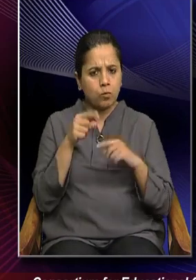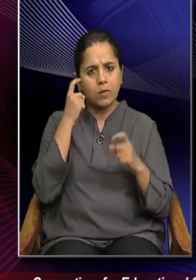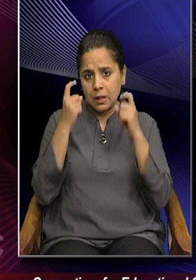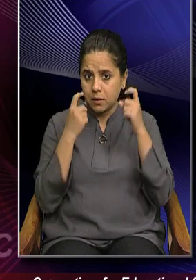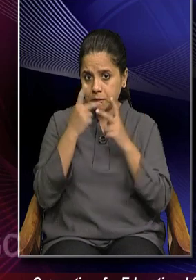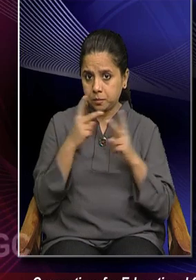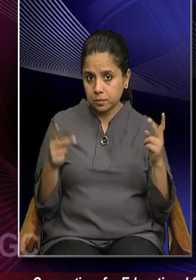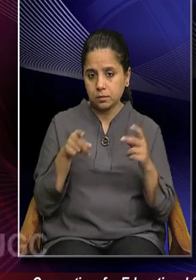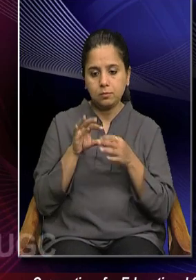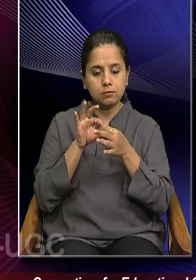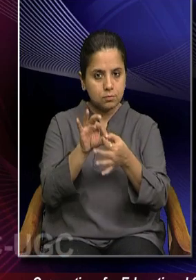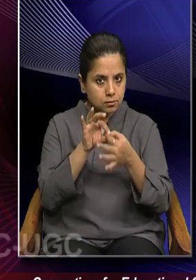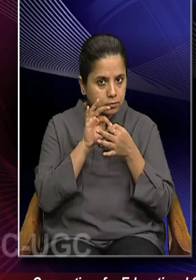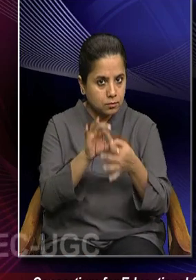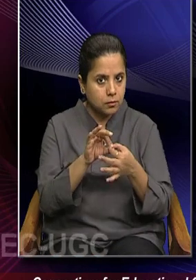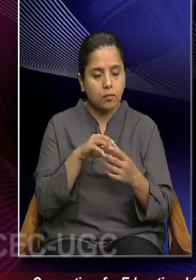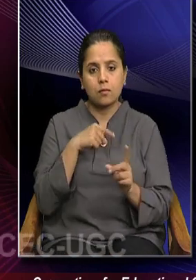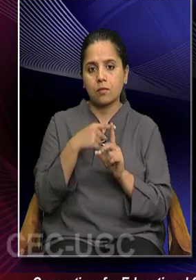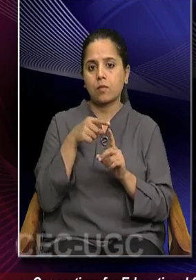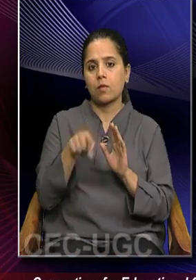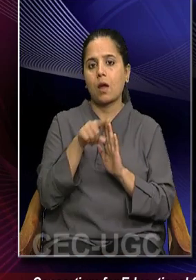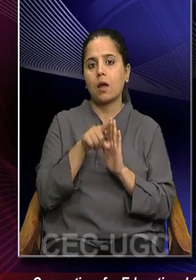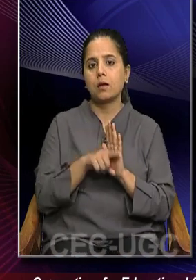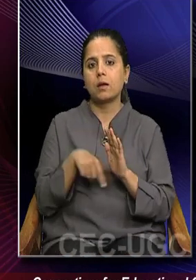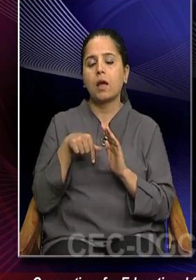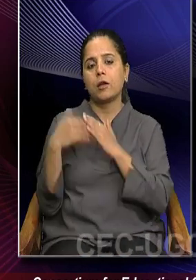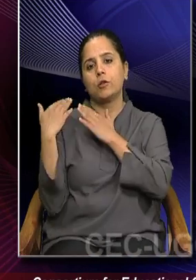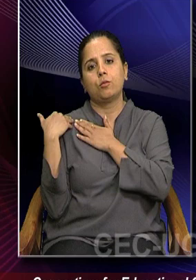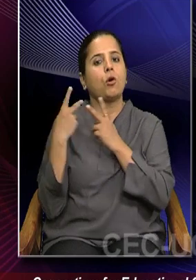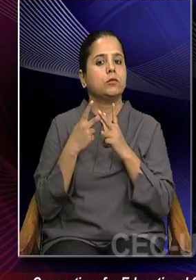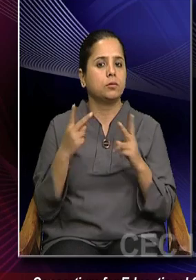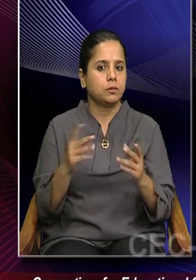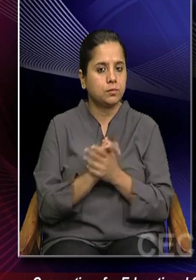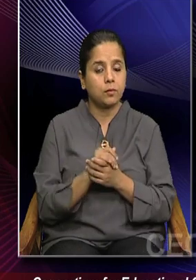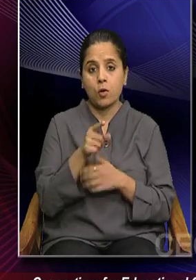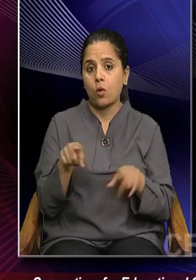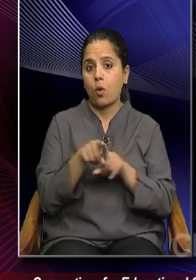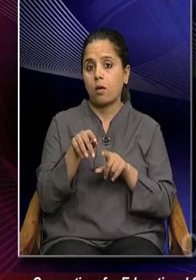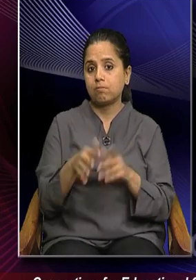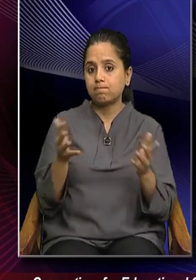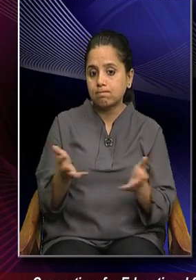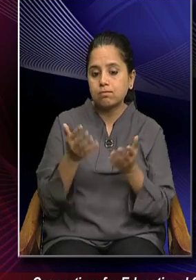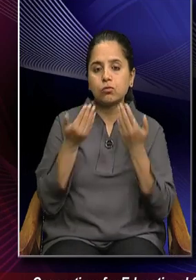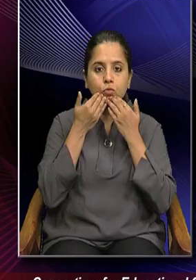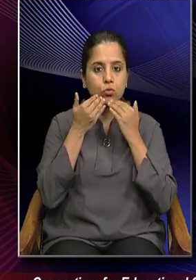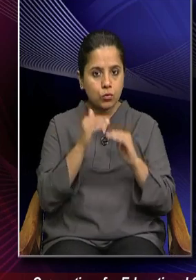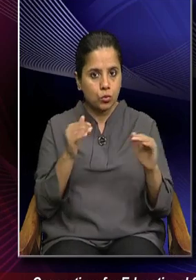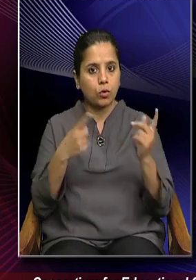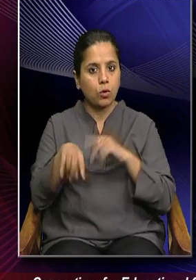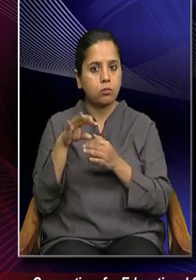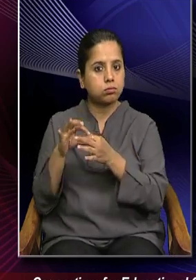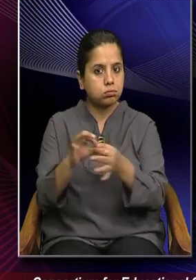thinking, coordination and the ethical responsibility. It also enhances the student